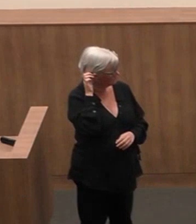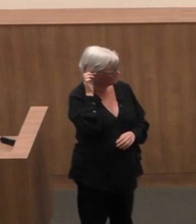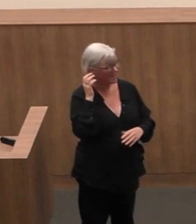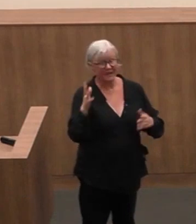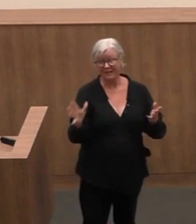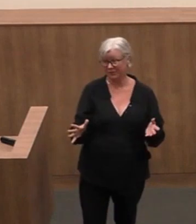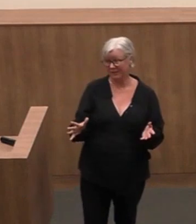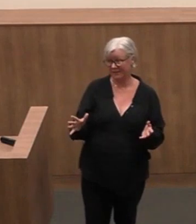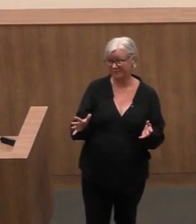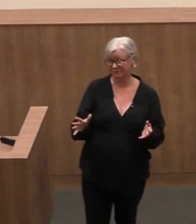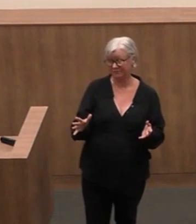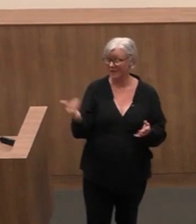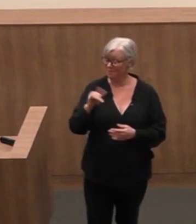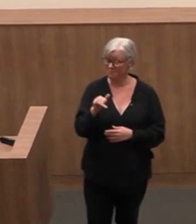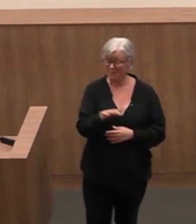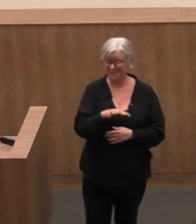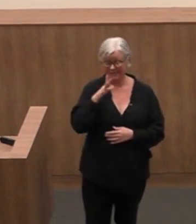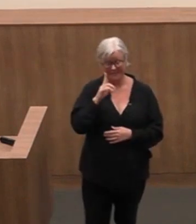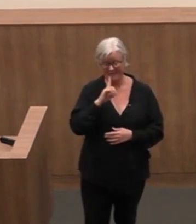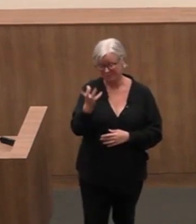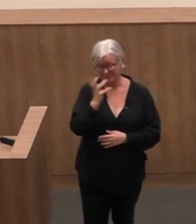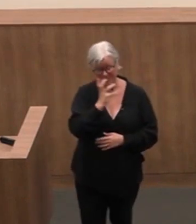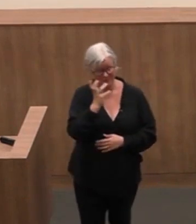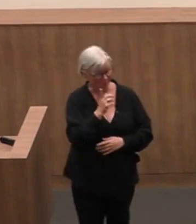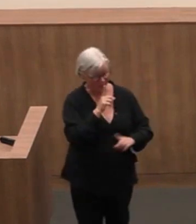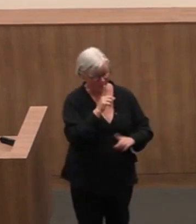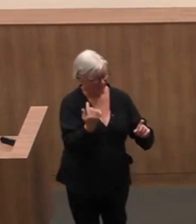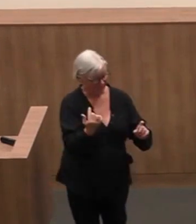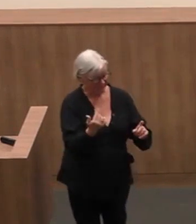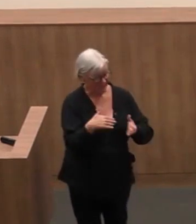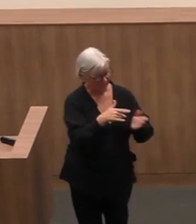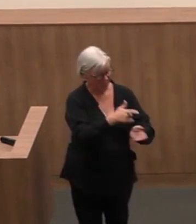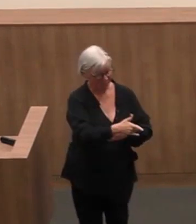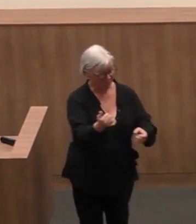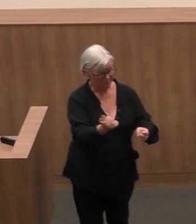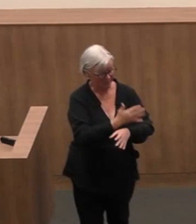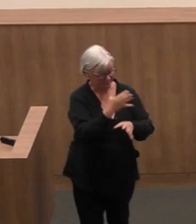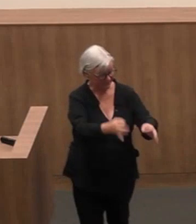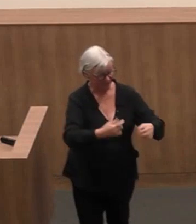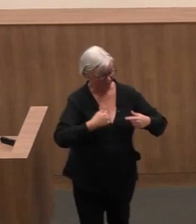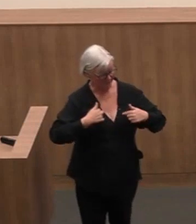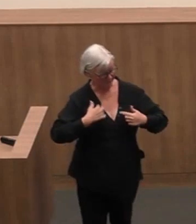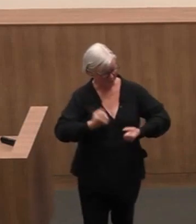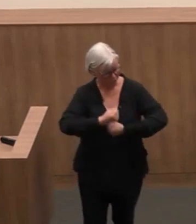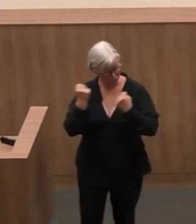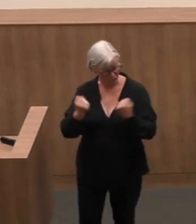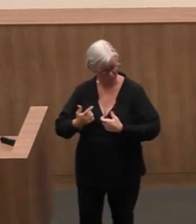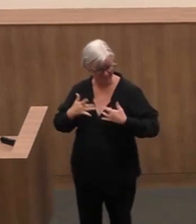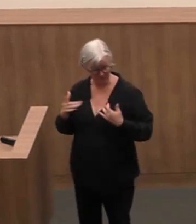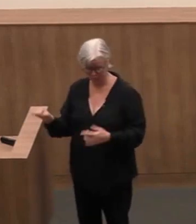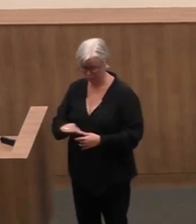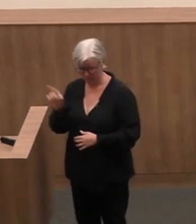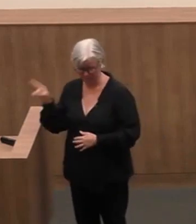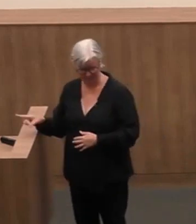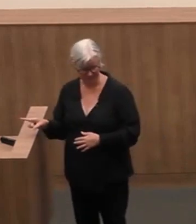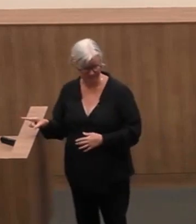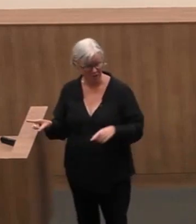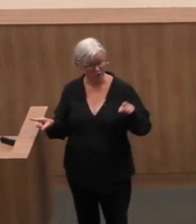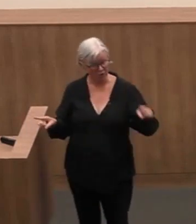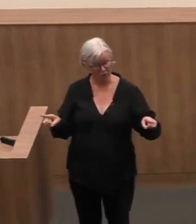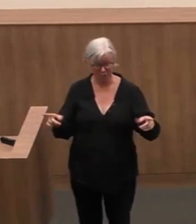actually, I'm not the best person to support you with this decision because I feel very strongly about the way it should go.